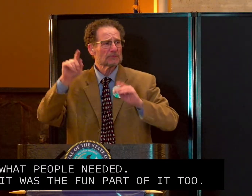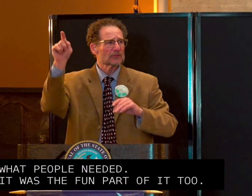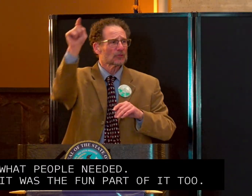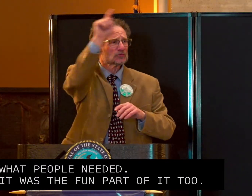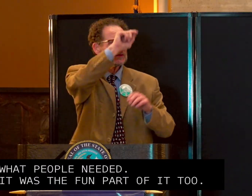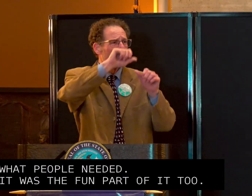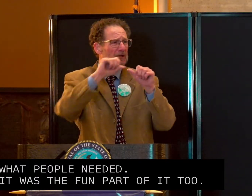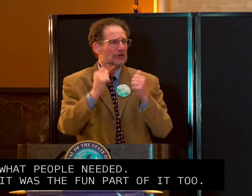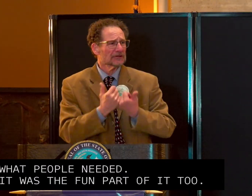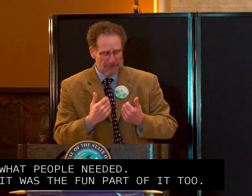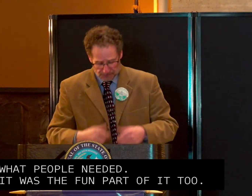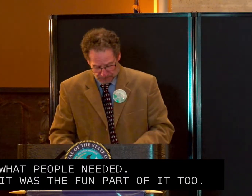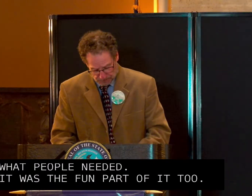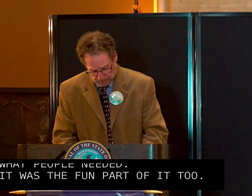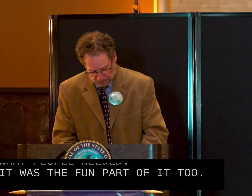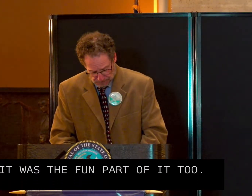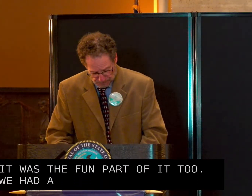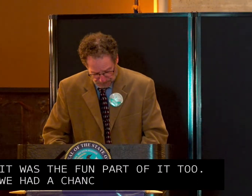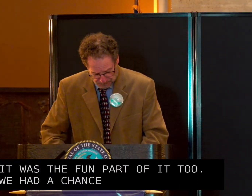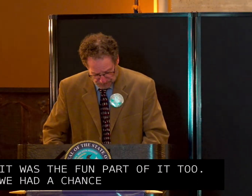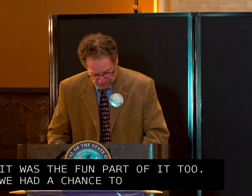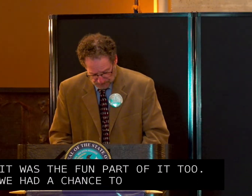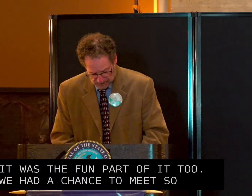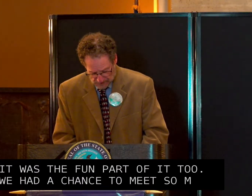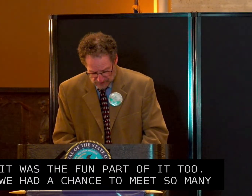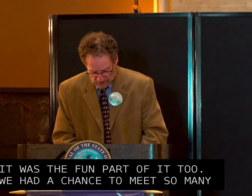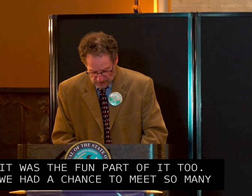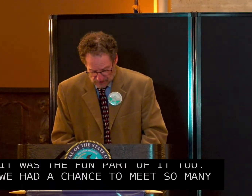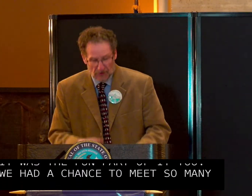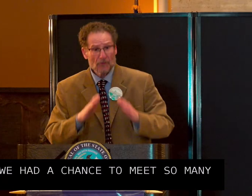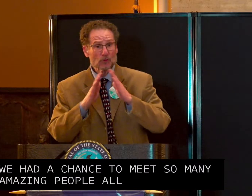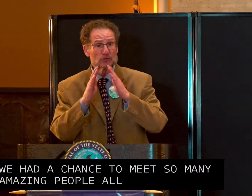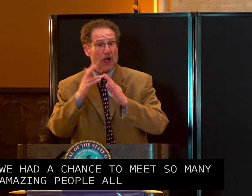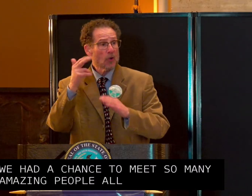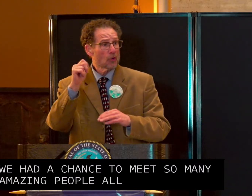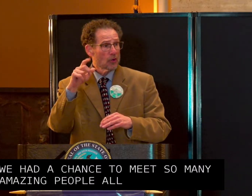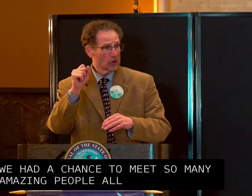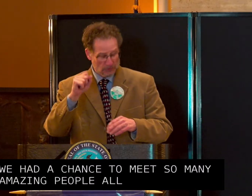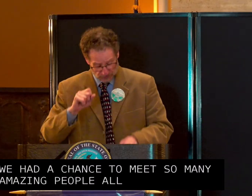We had a chance to meet so many amazing people all over the state of Minnesota.